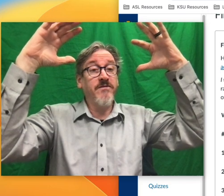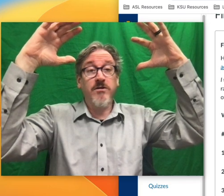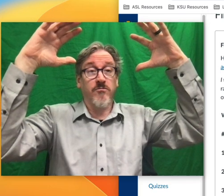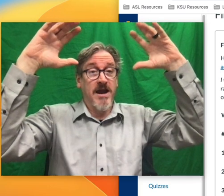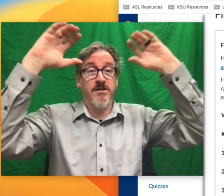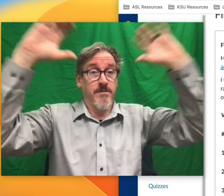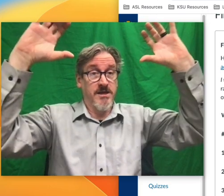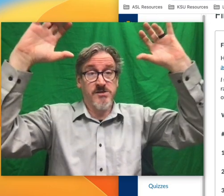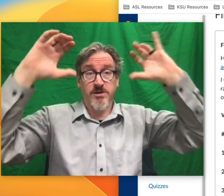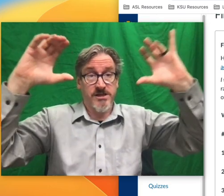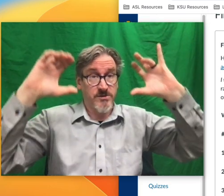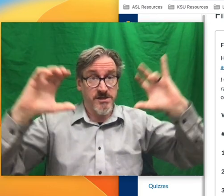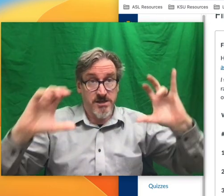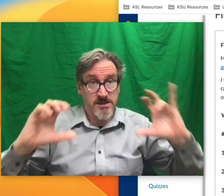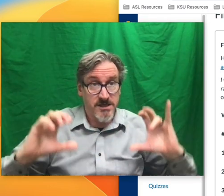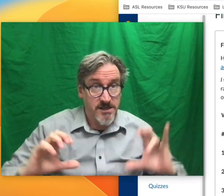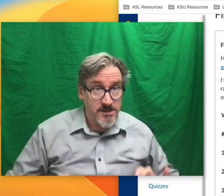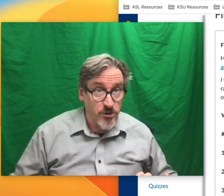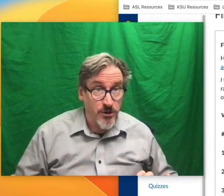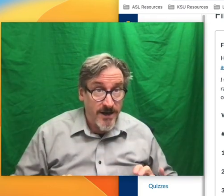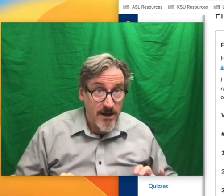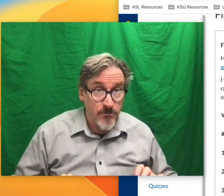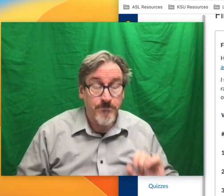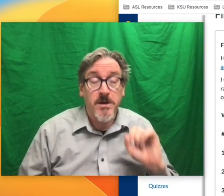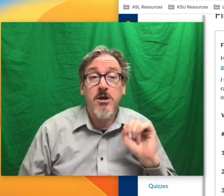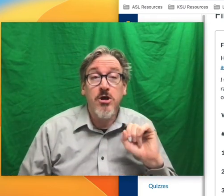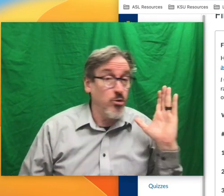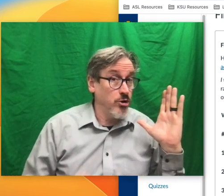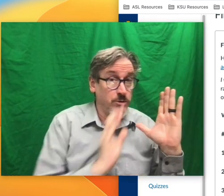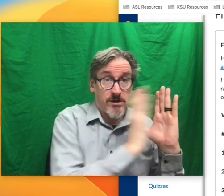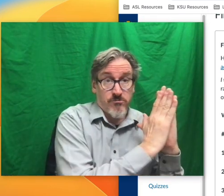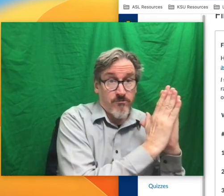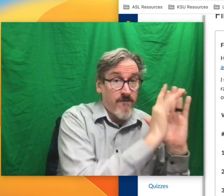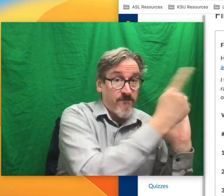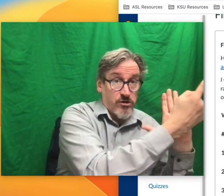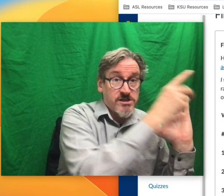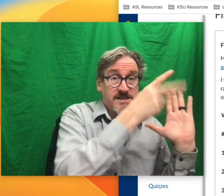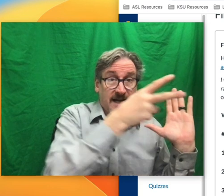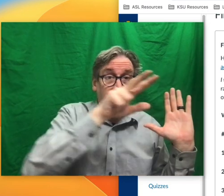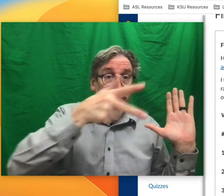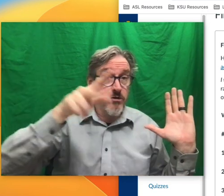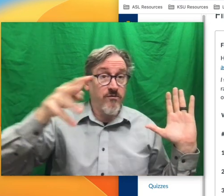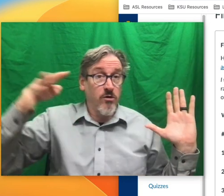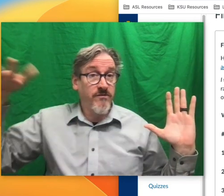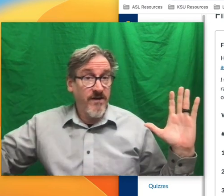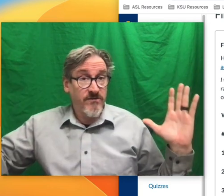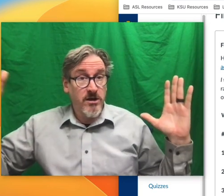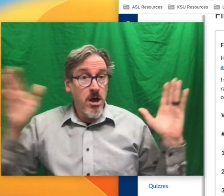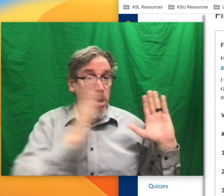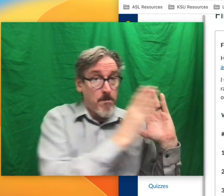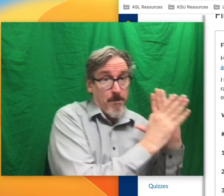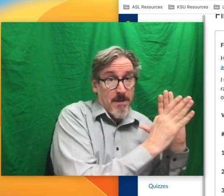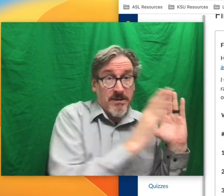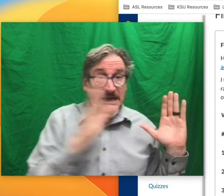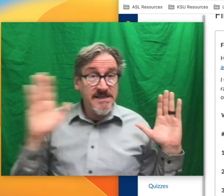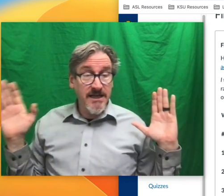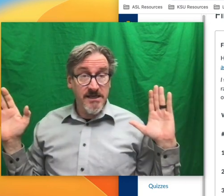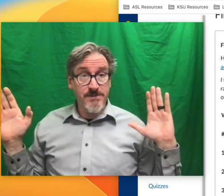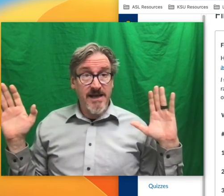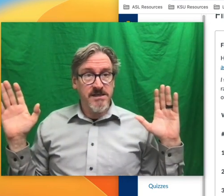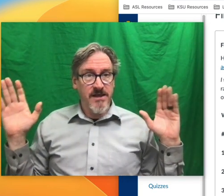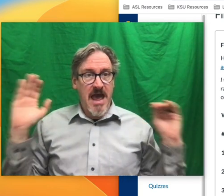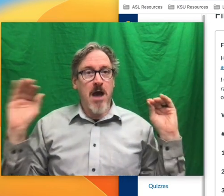can even rank them this one, this, work your way down. You could do it first, second, third, fourth, fifth. But by